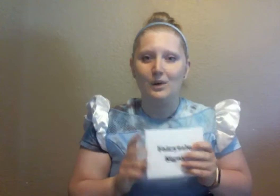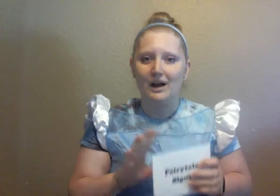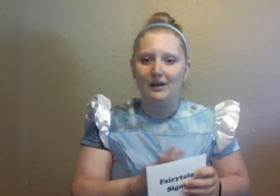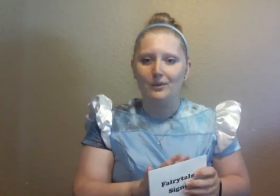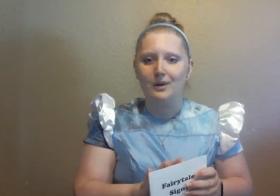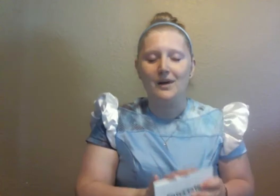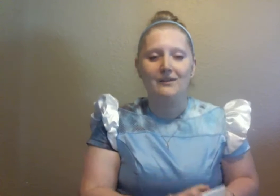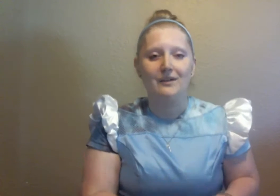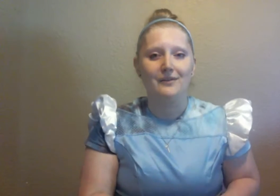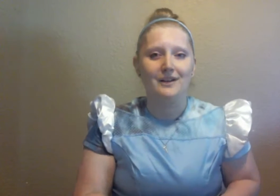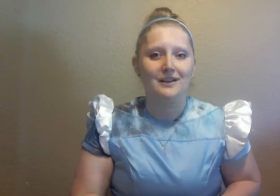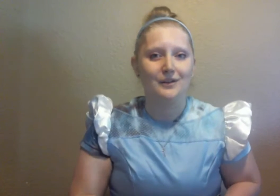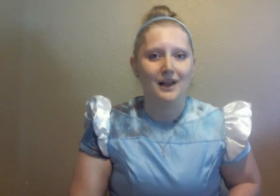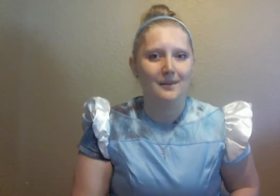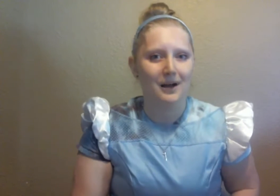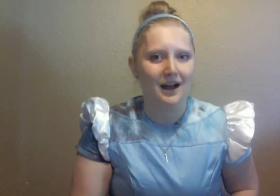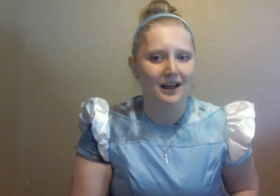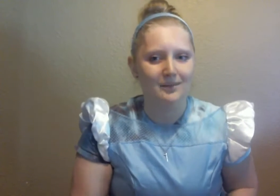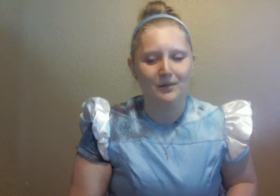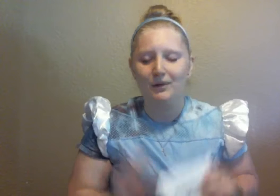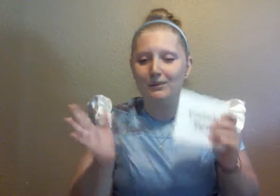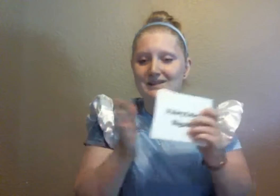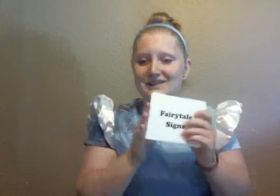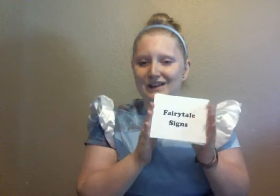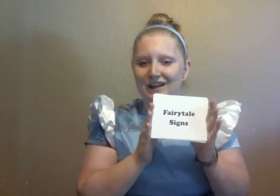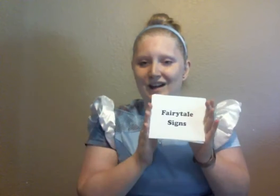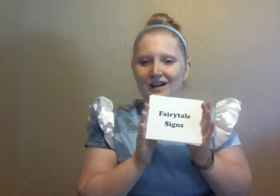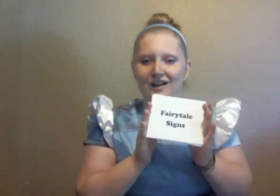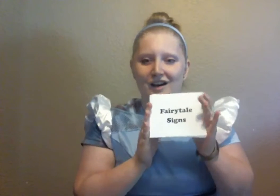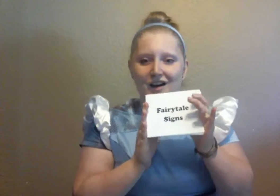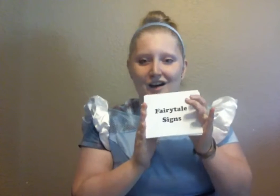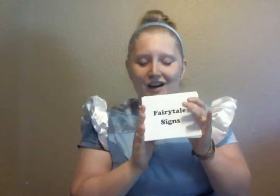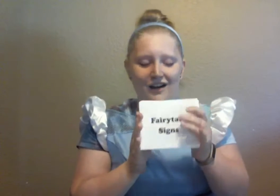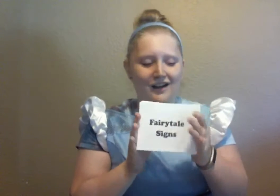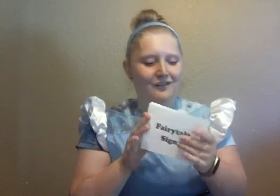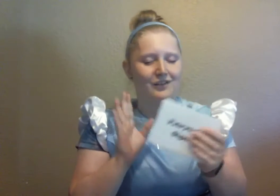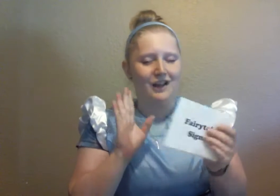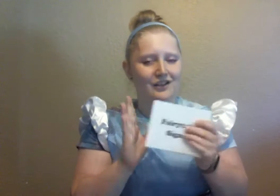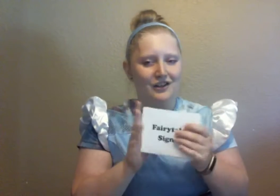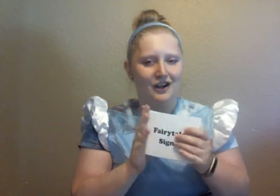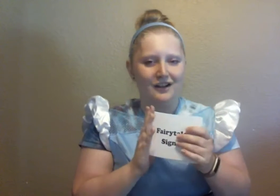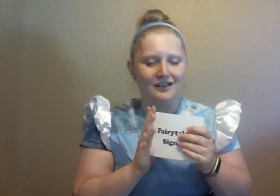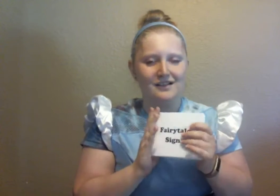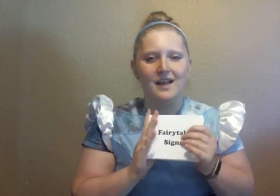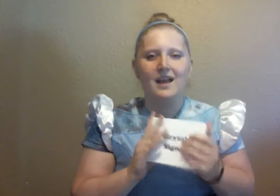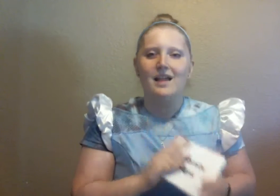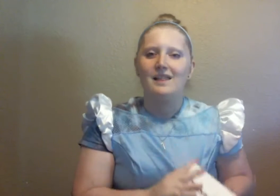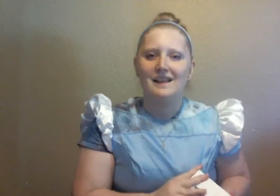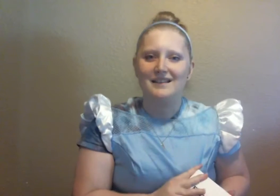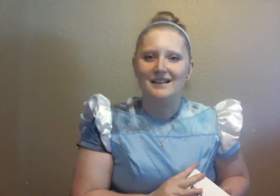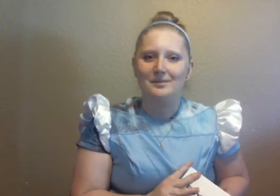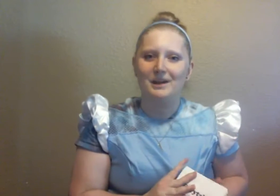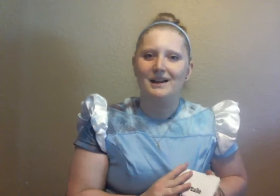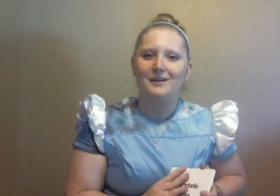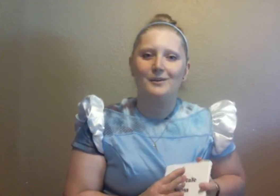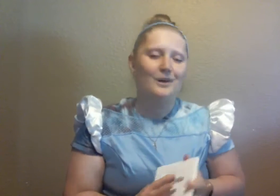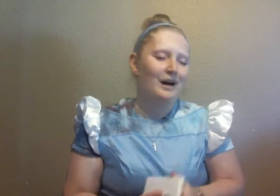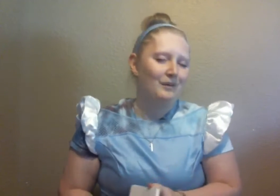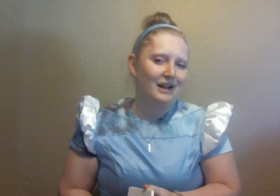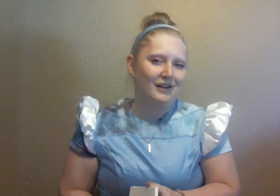While we wait for everyone to climb on before we start our flashcards, let's explain what we are going to